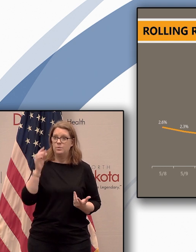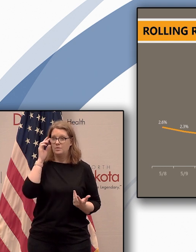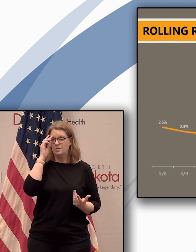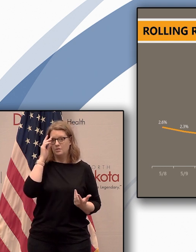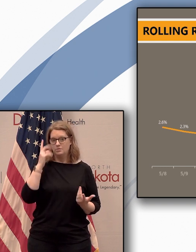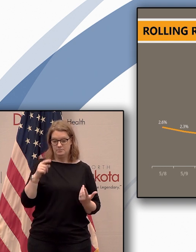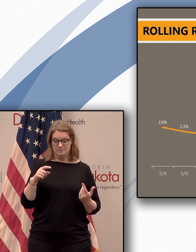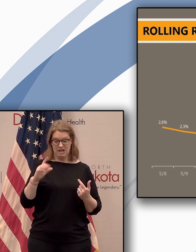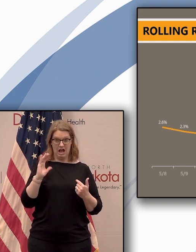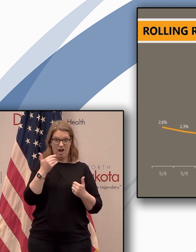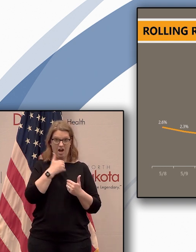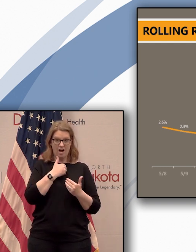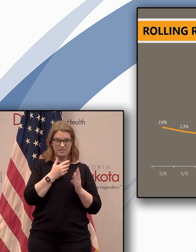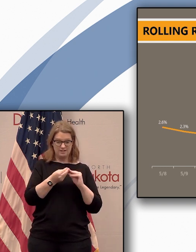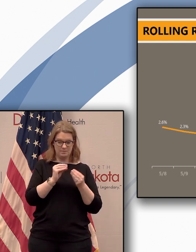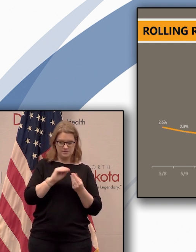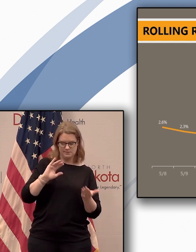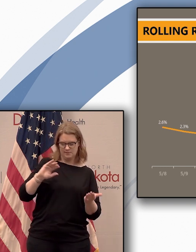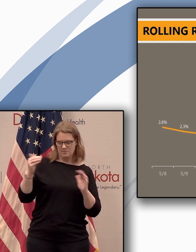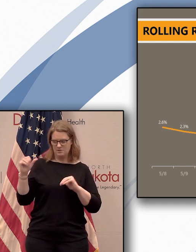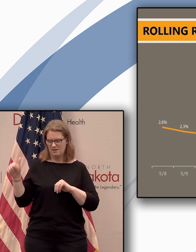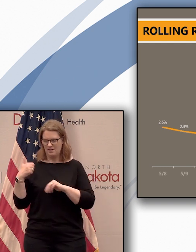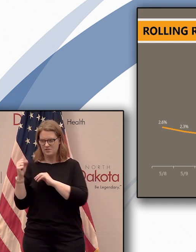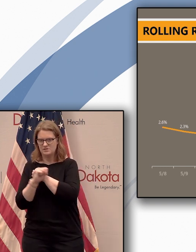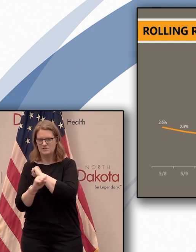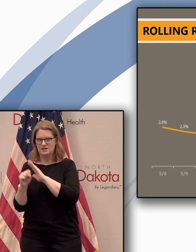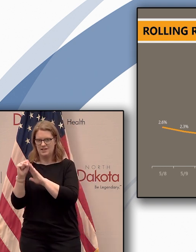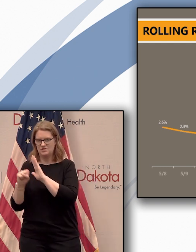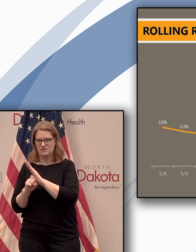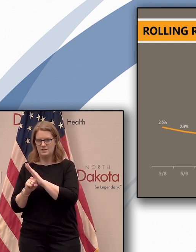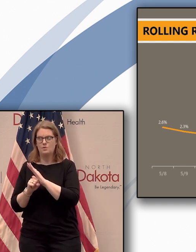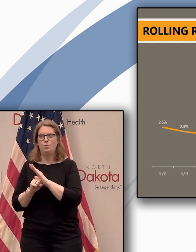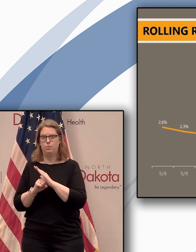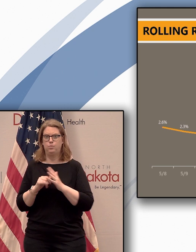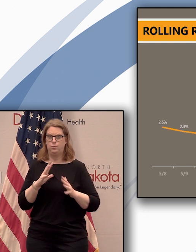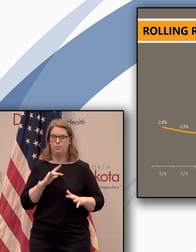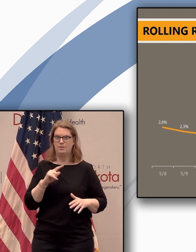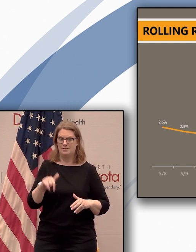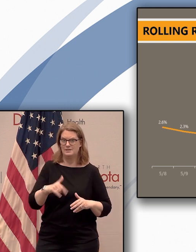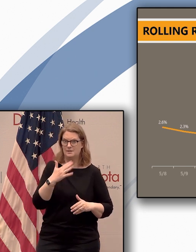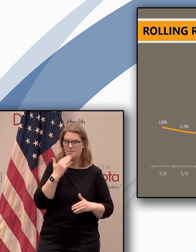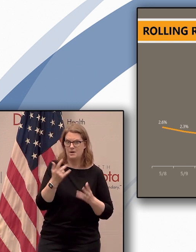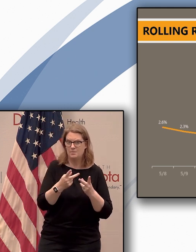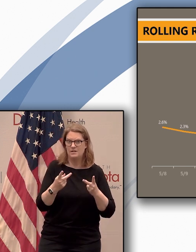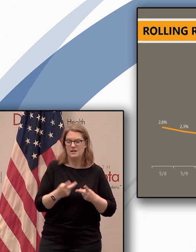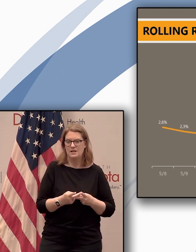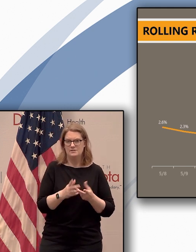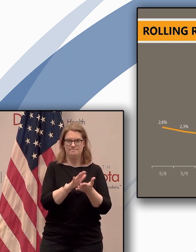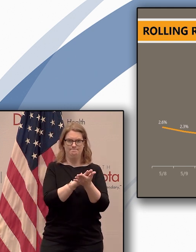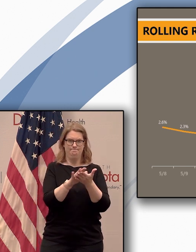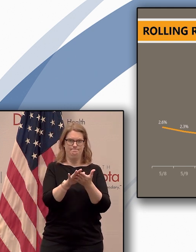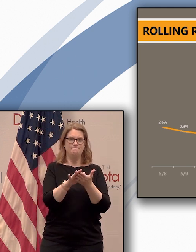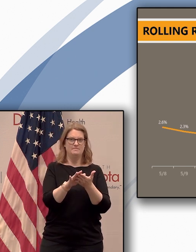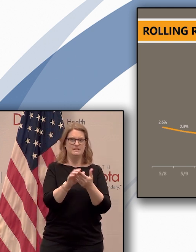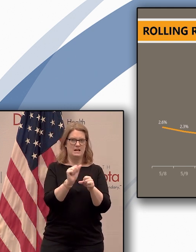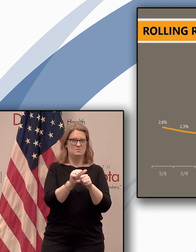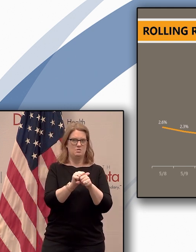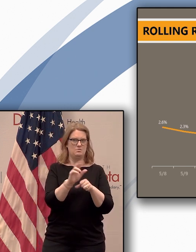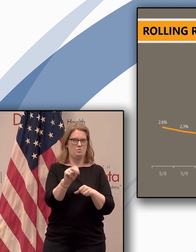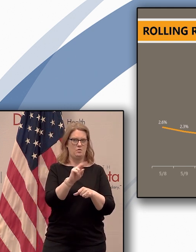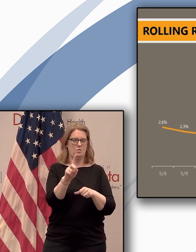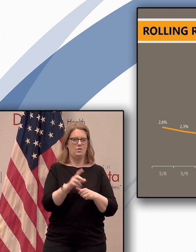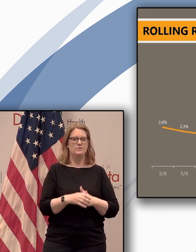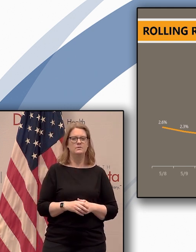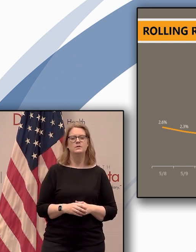virtually almost all other states, a great place for us to be right now. So again, nice nice going, North Dakota.